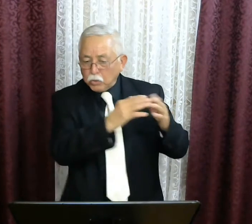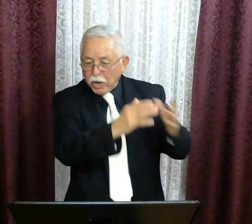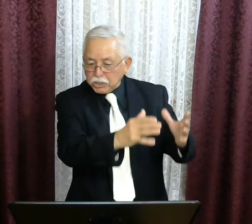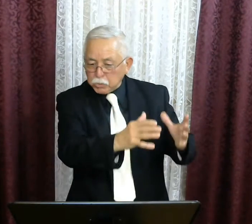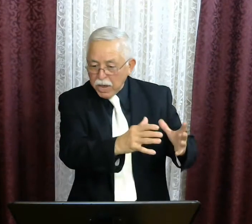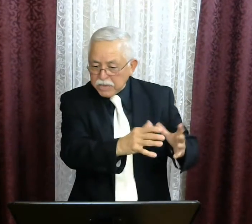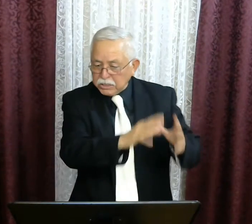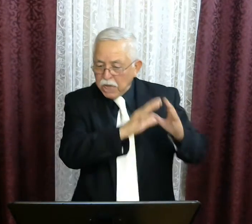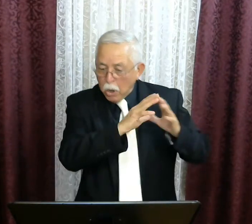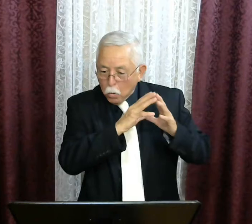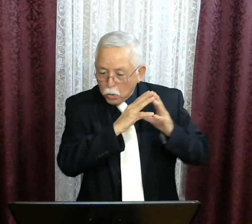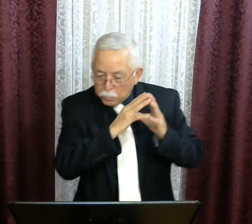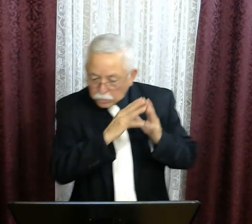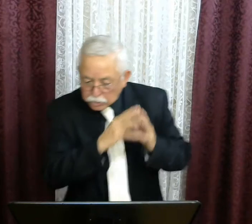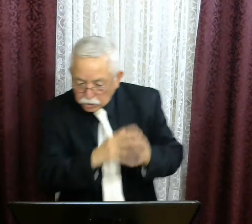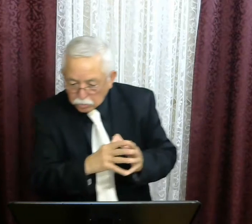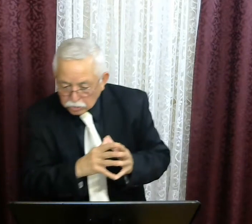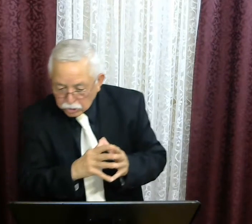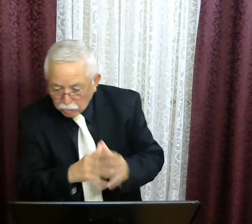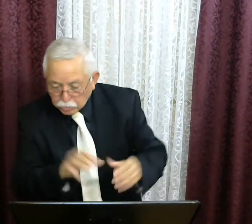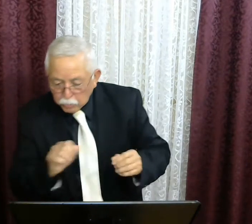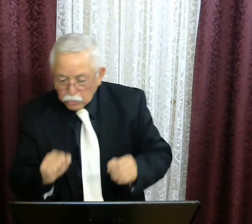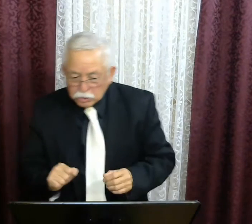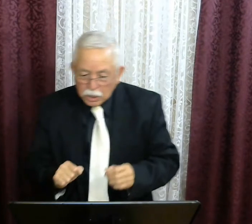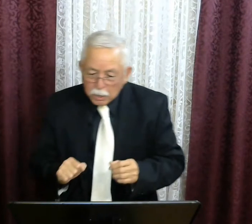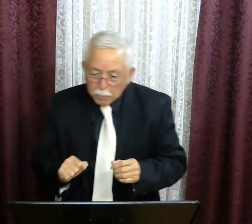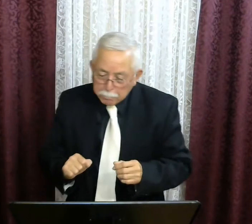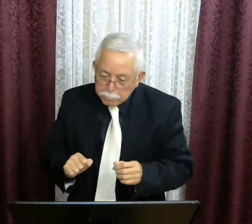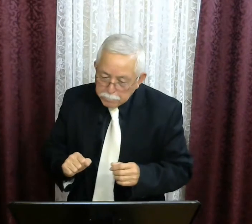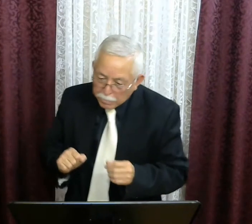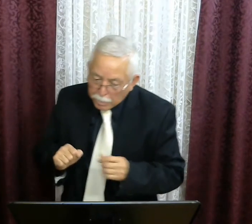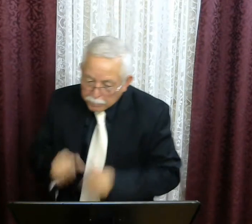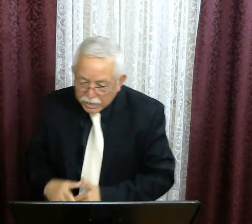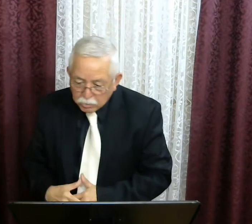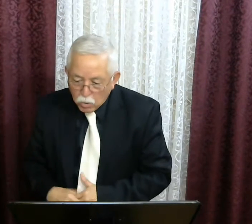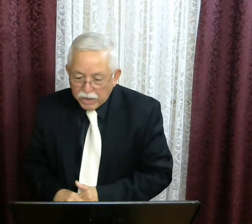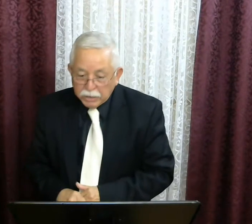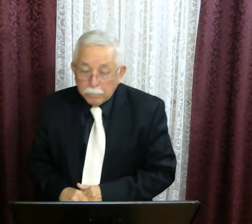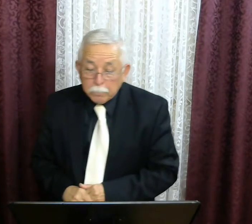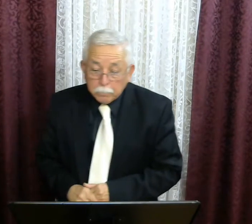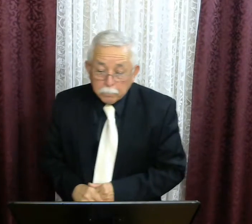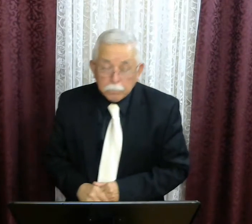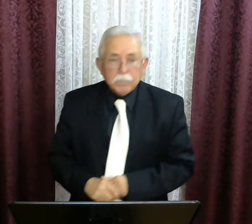greatest plans, we position ourselves to be used in a mighty way by